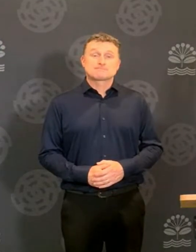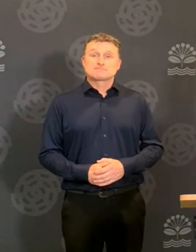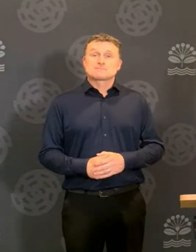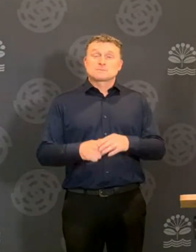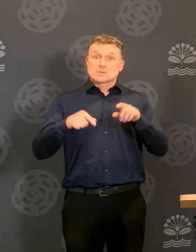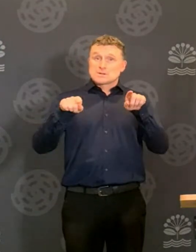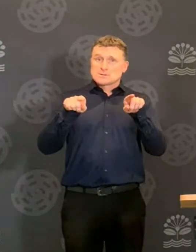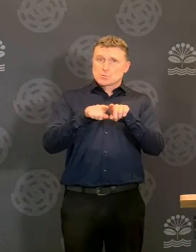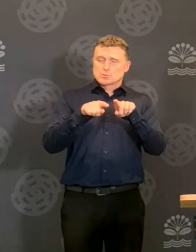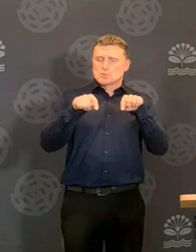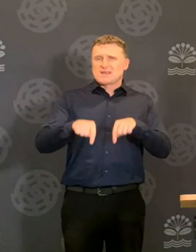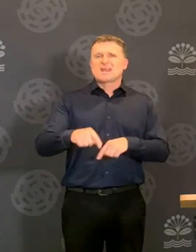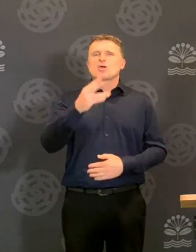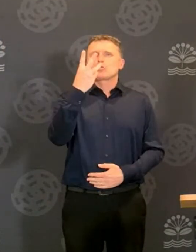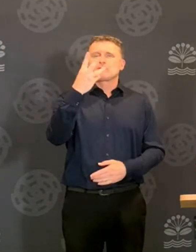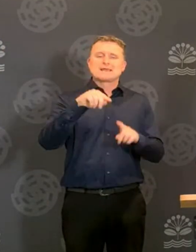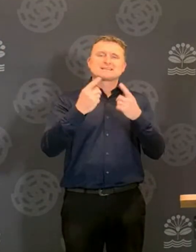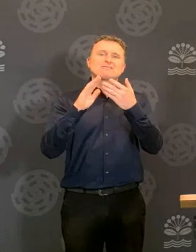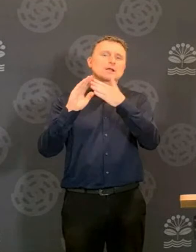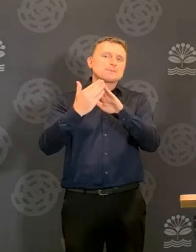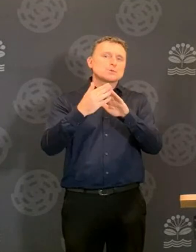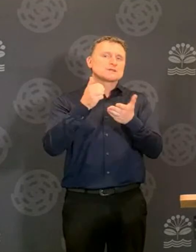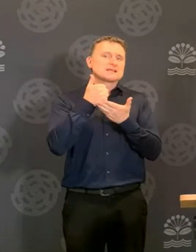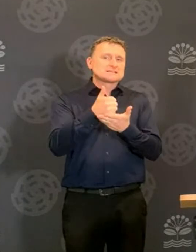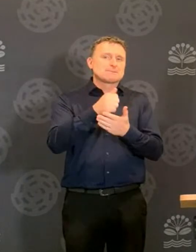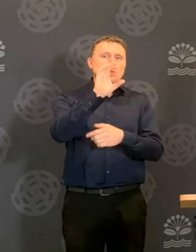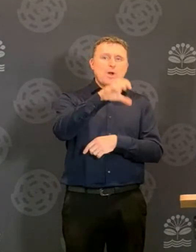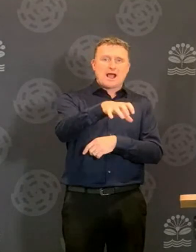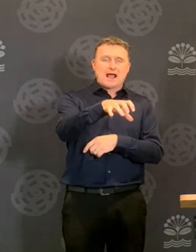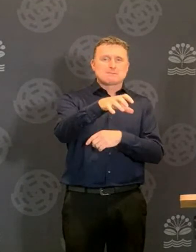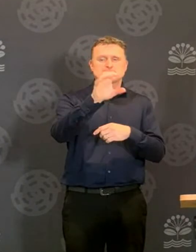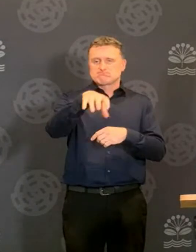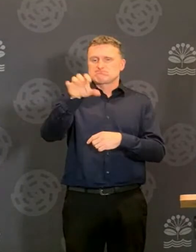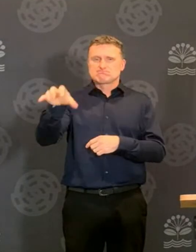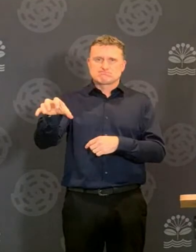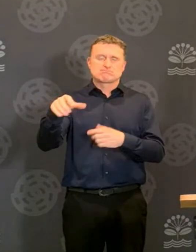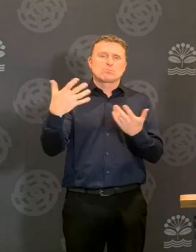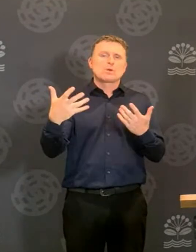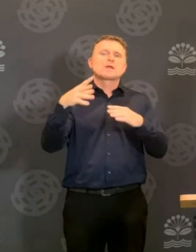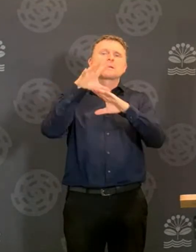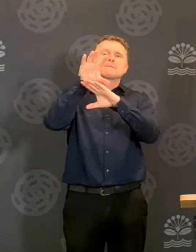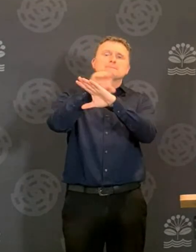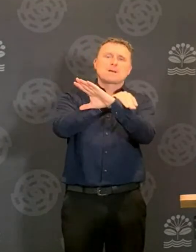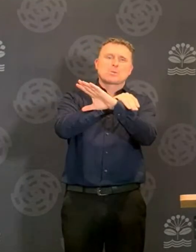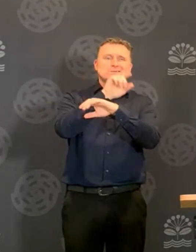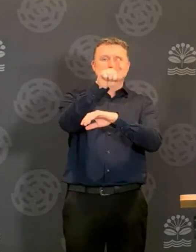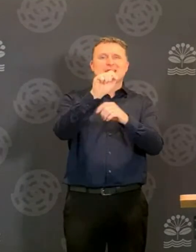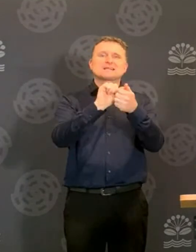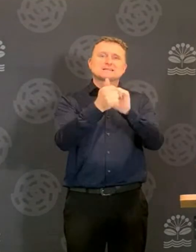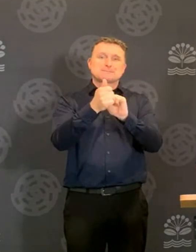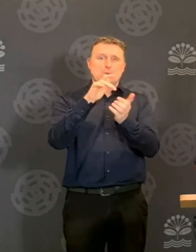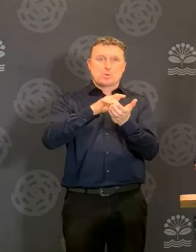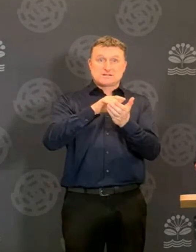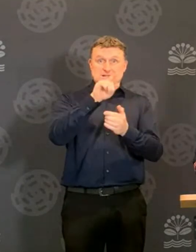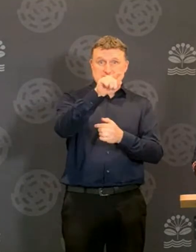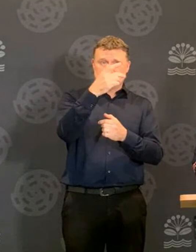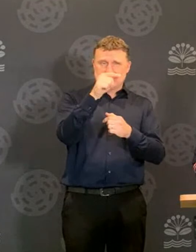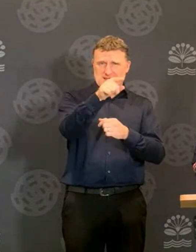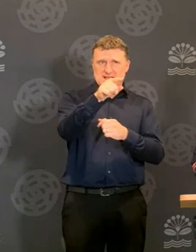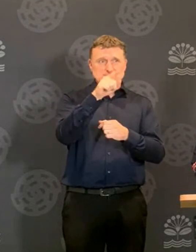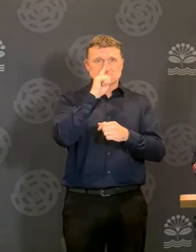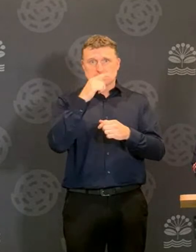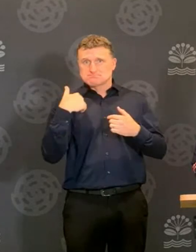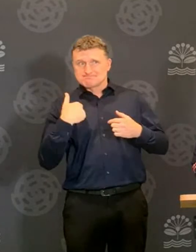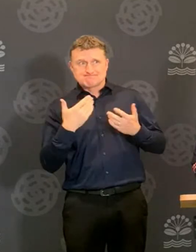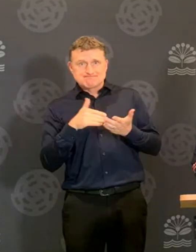We also have 3 community support hubs. These are currently at Mangere, Moana Nui Pool and Leisure Centre. and